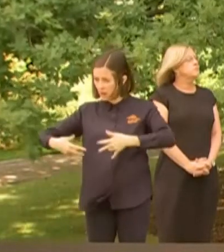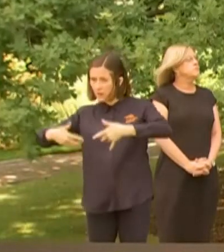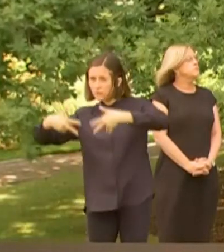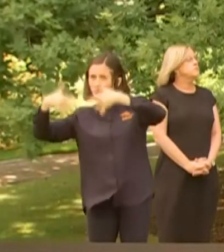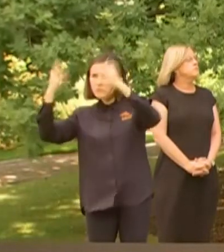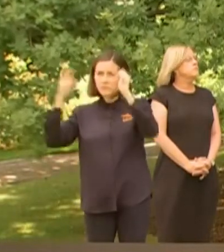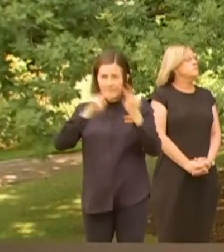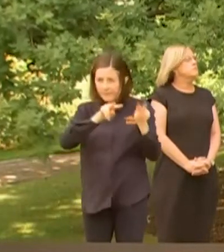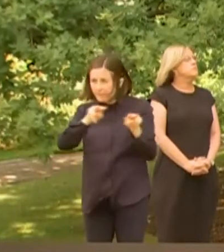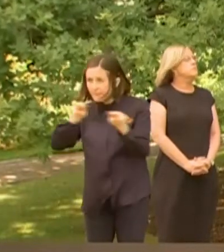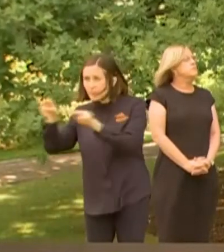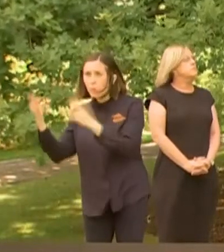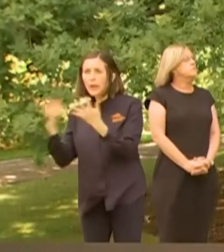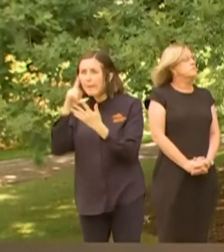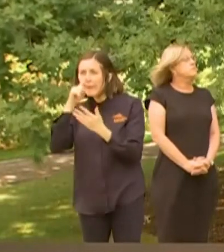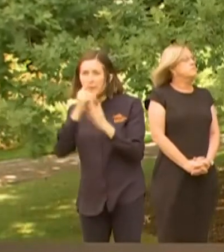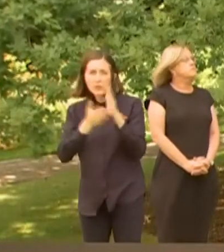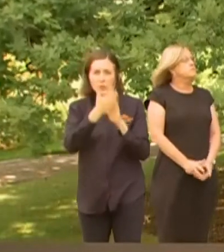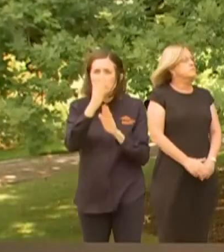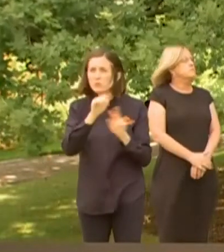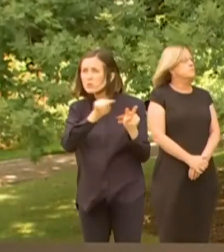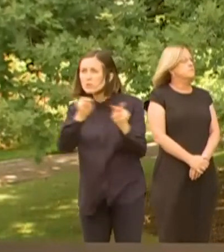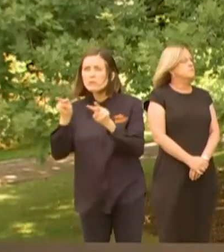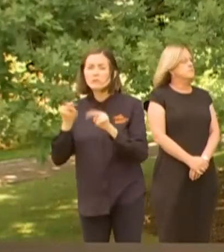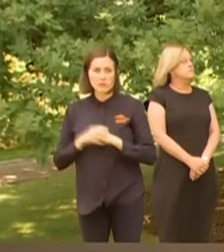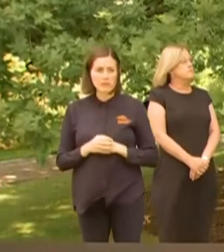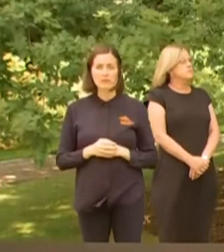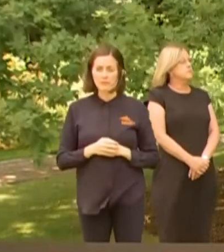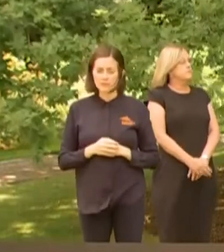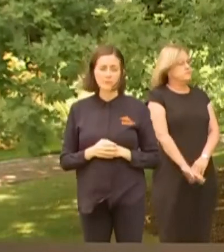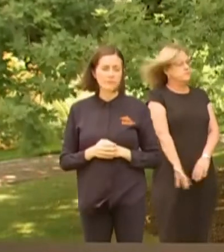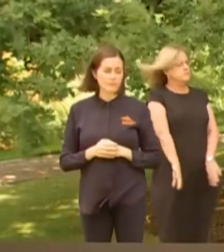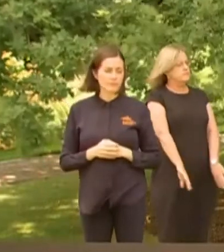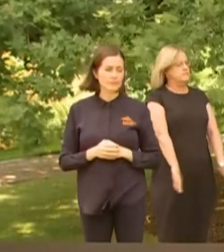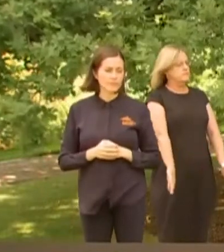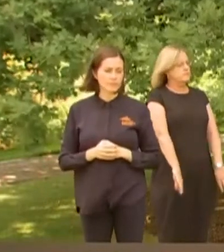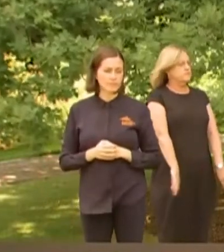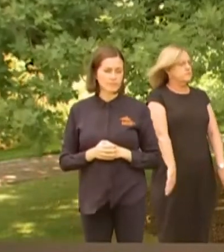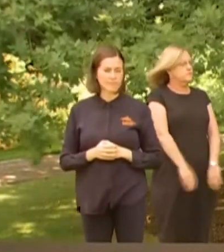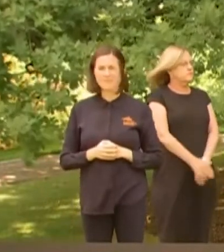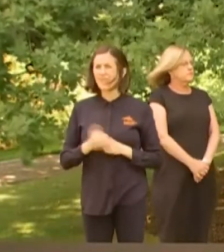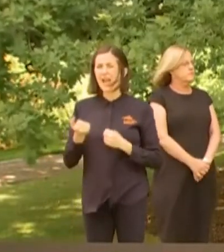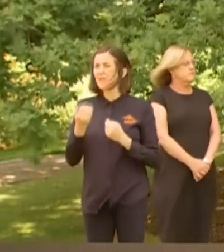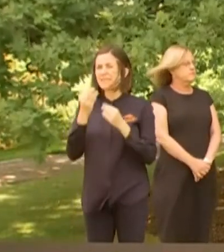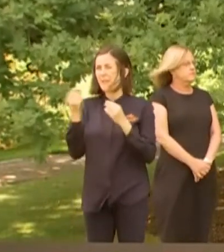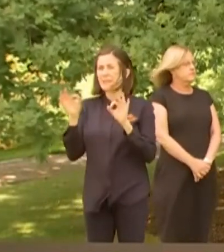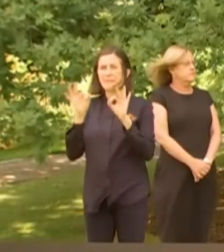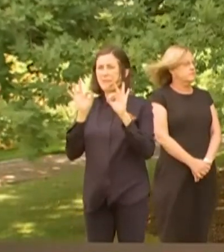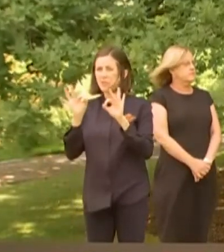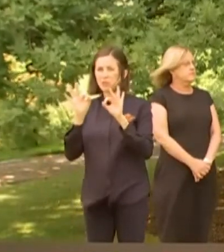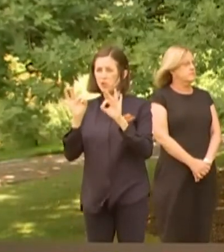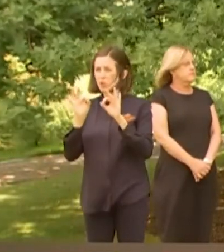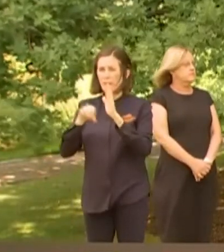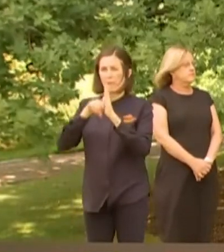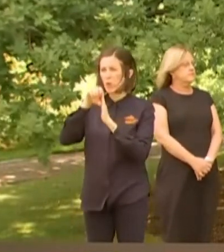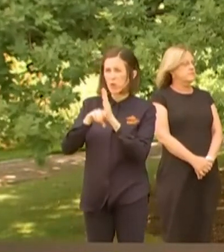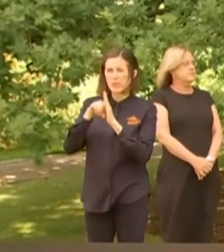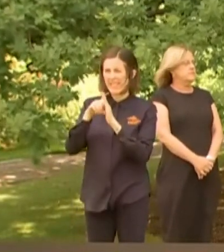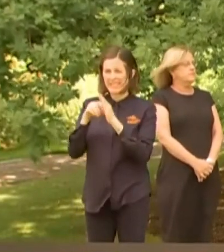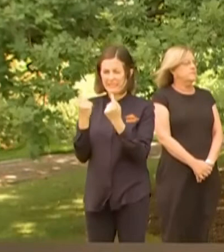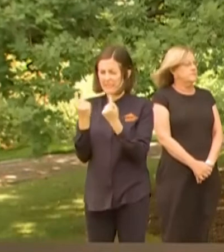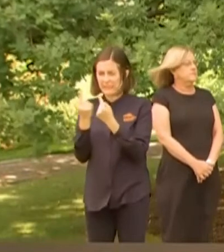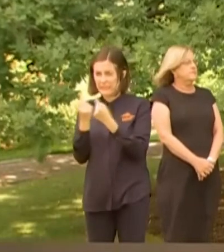does involve, there's a kind of intermediary product which translates the information, if you like, and makes it